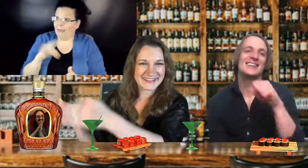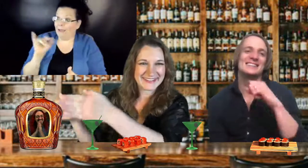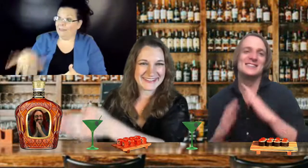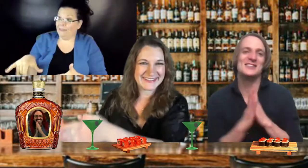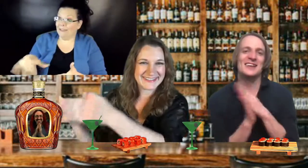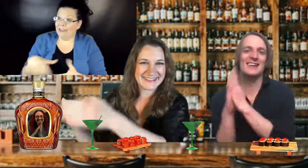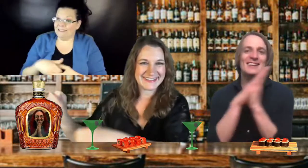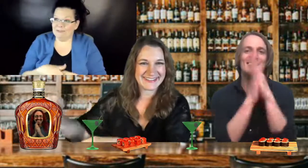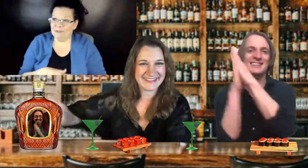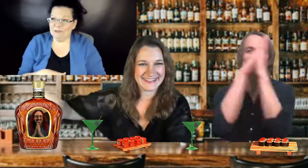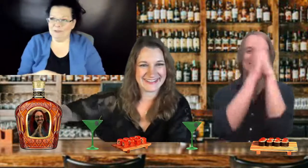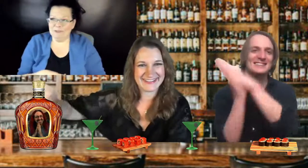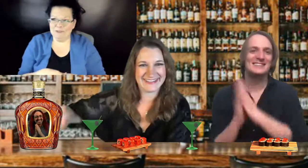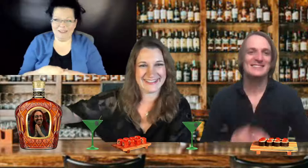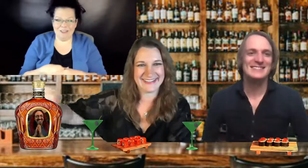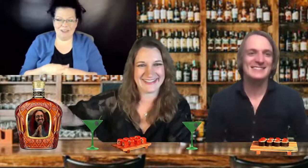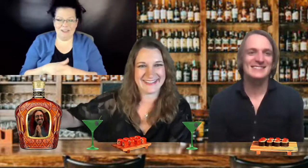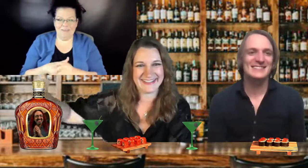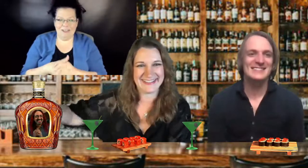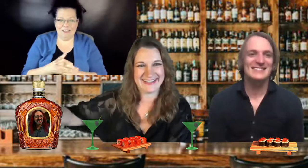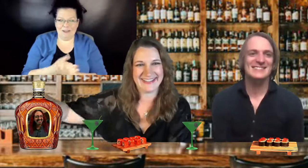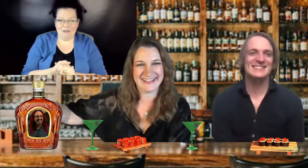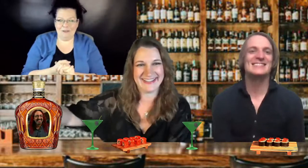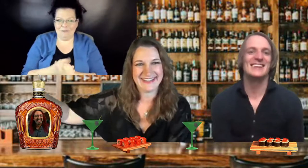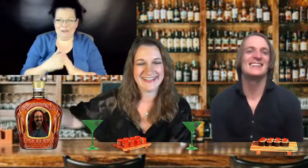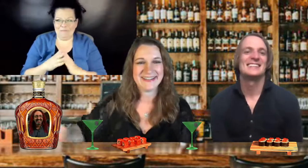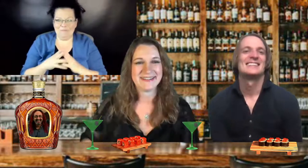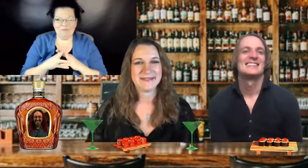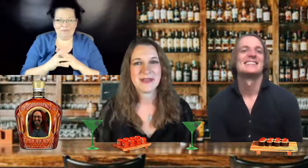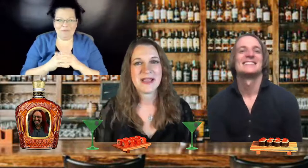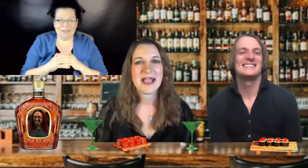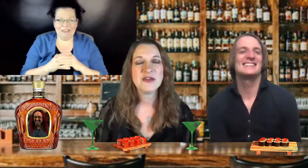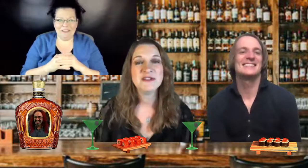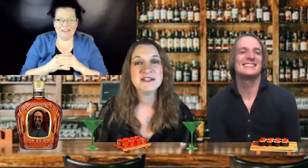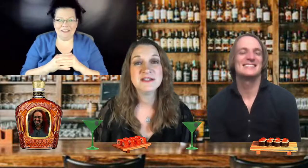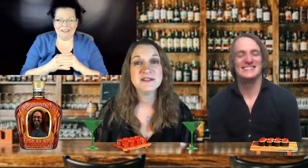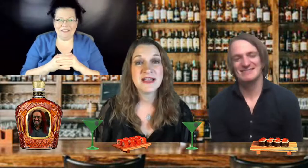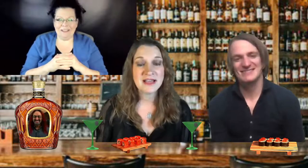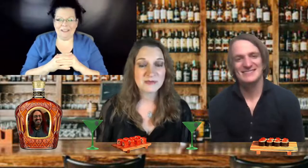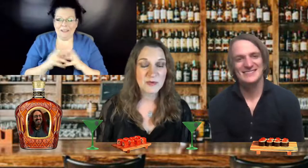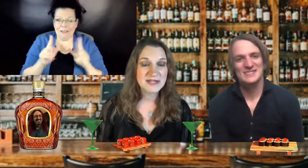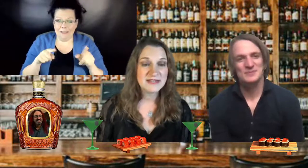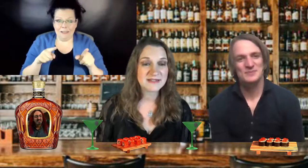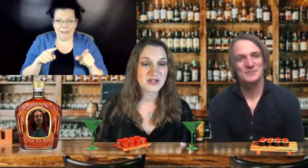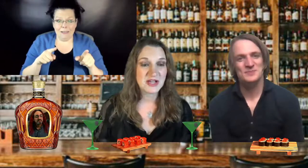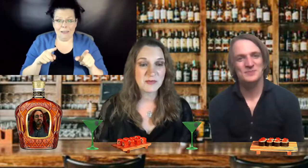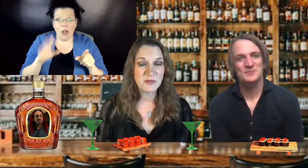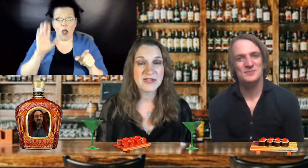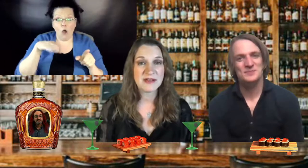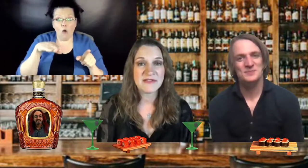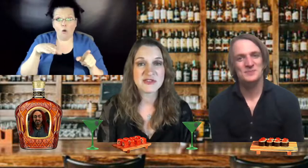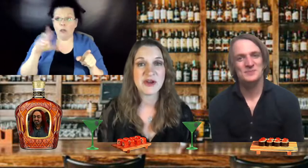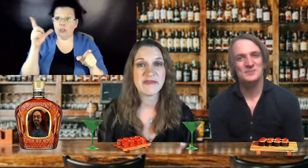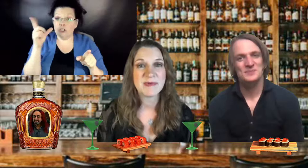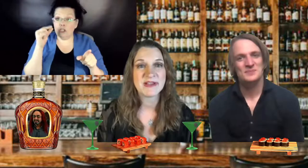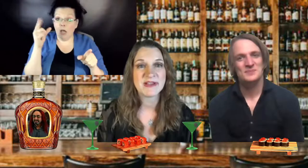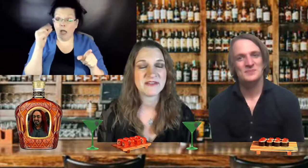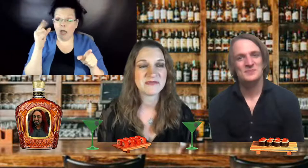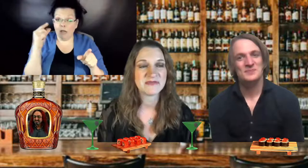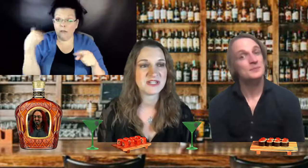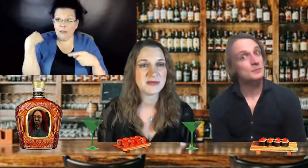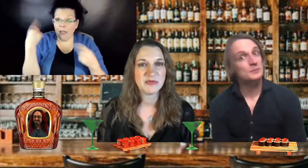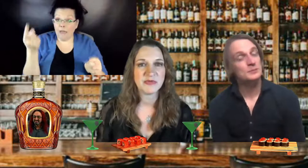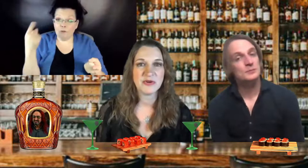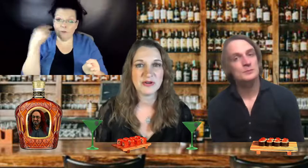bottle. Yes, you do. You look like a genie ready to come out, right? I like that. Hey, you need to do that. Has there ever been a